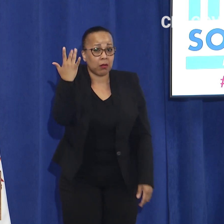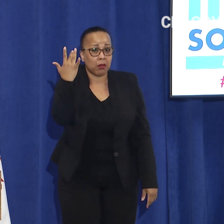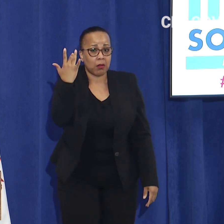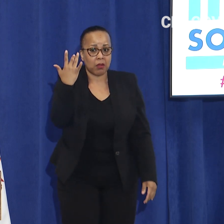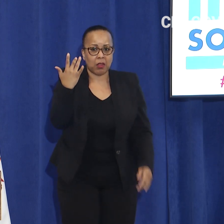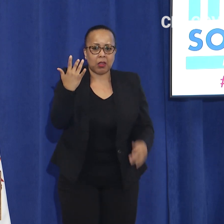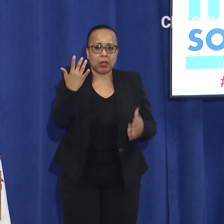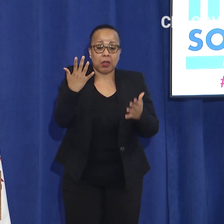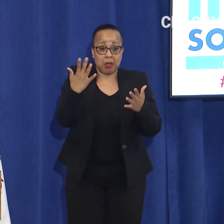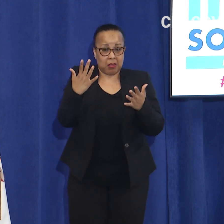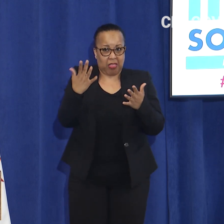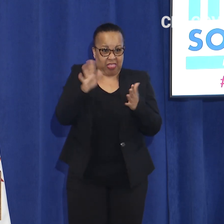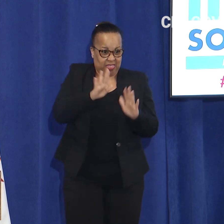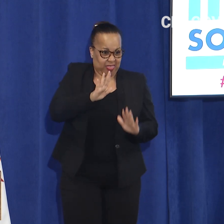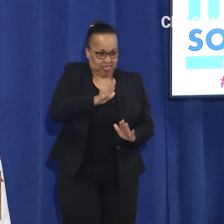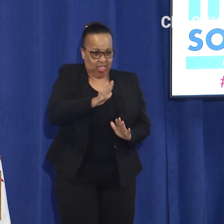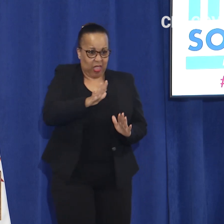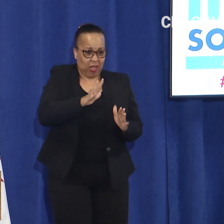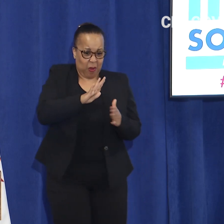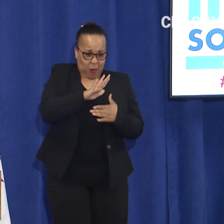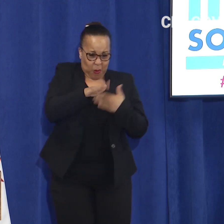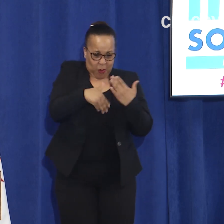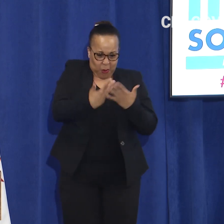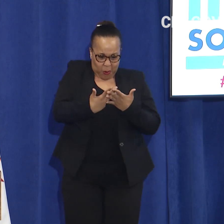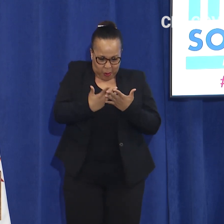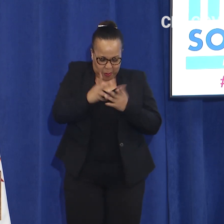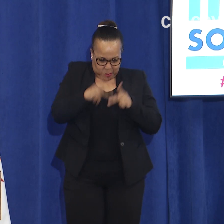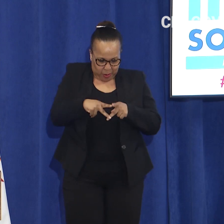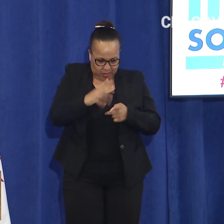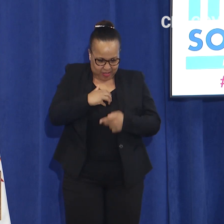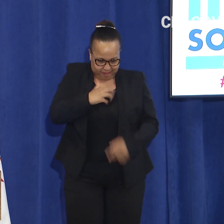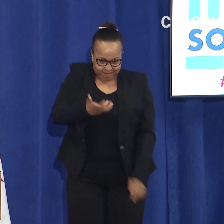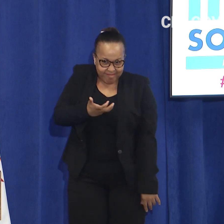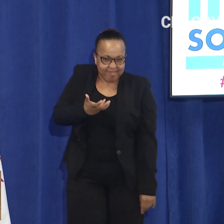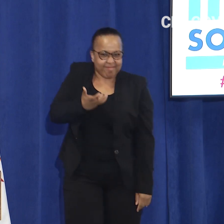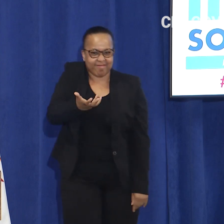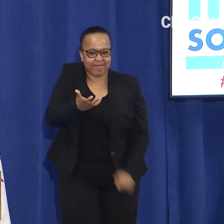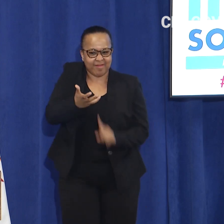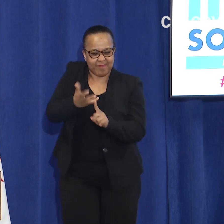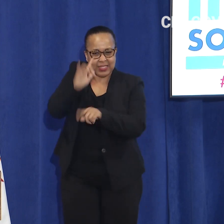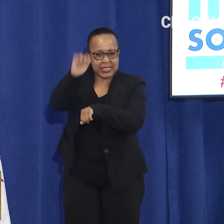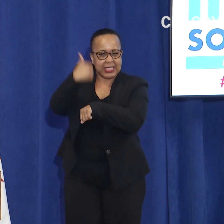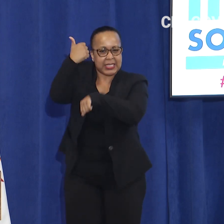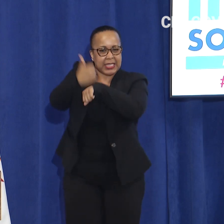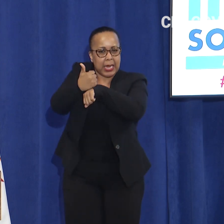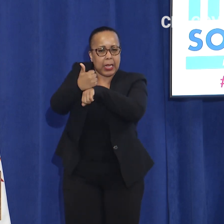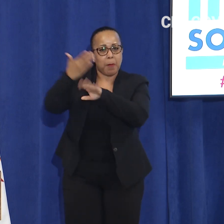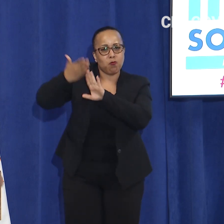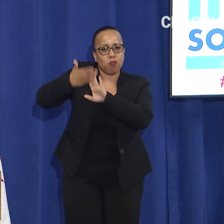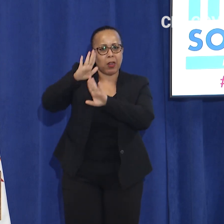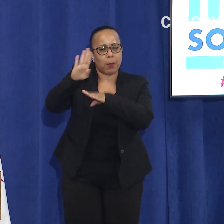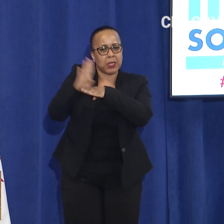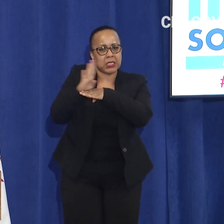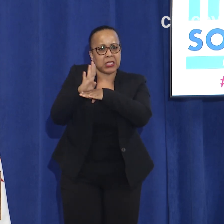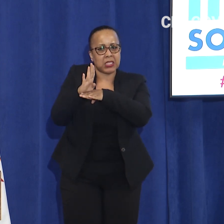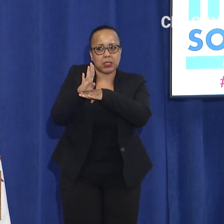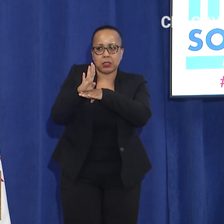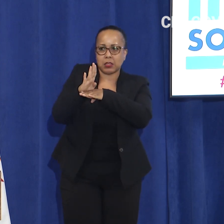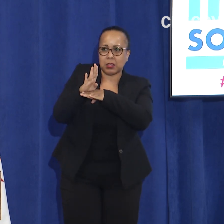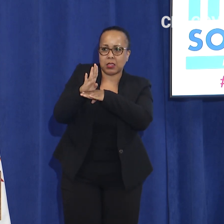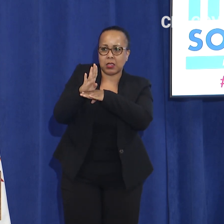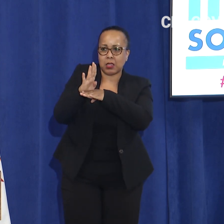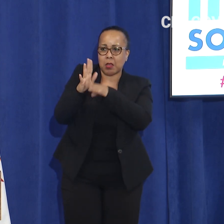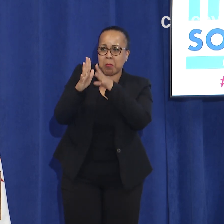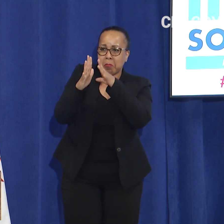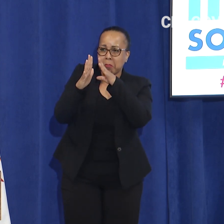because so much of their whole body and person was invested in setting up and running these businesses, only